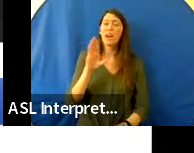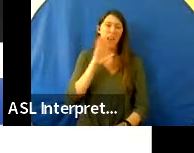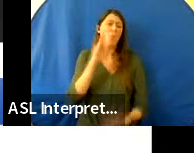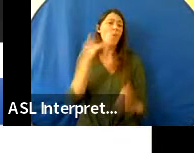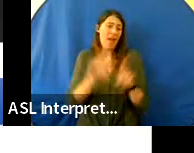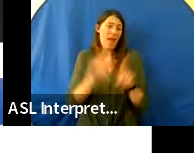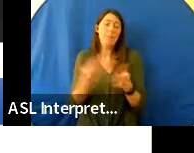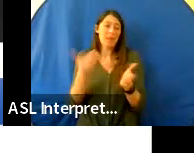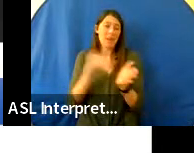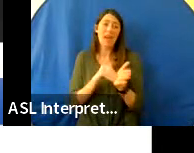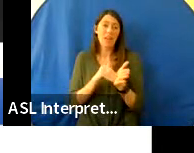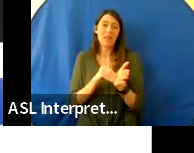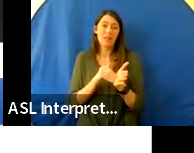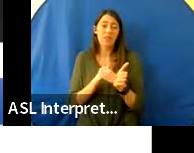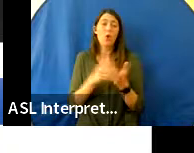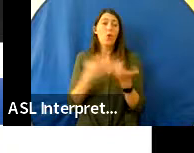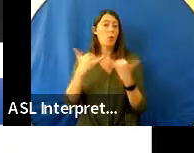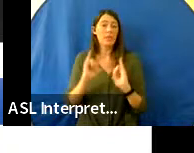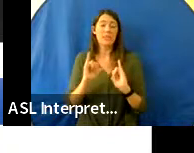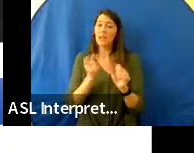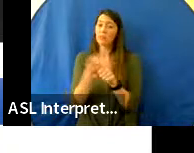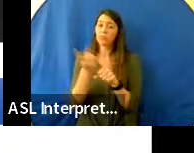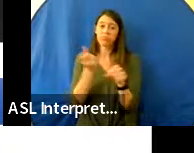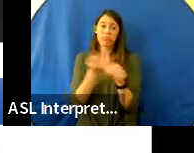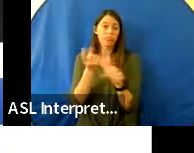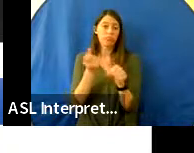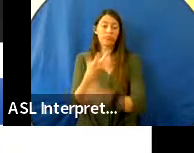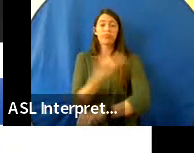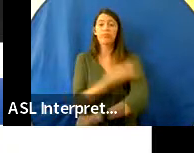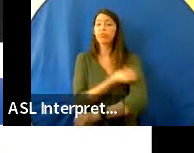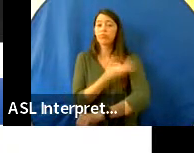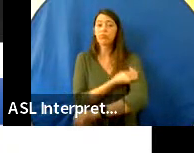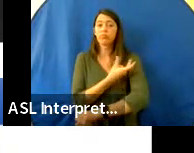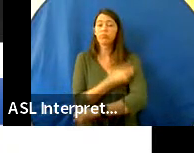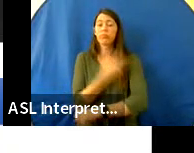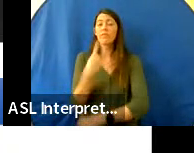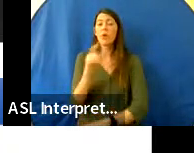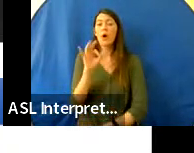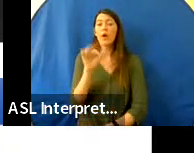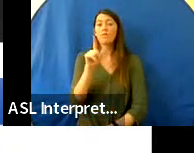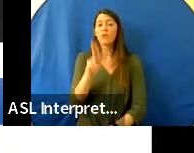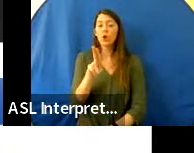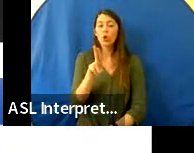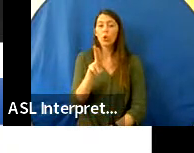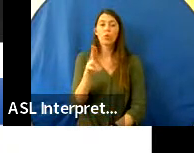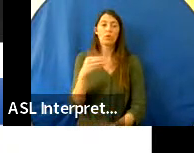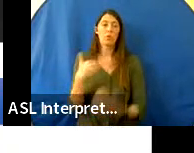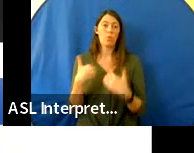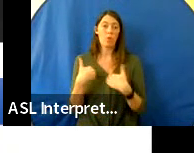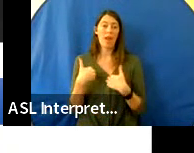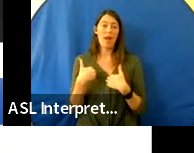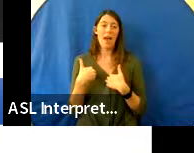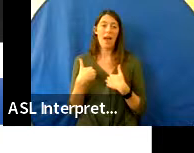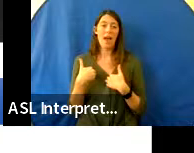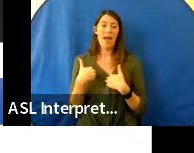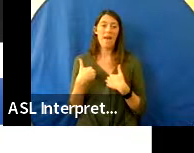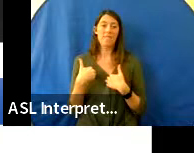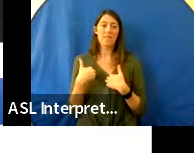still vaccinate people for flu every year. We have a health officer requirement for healthcare workers tied to flu. Like they're,